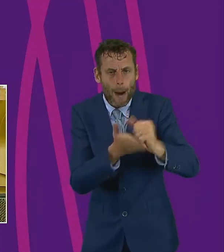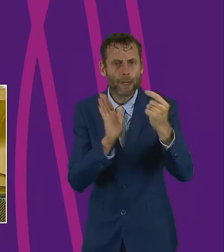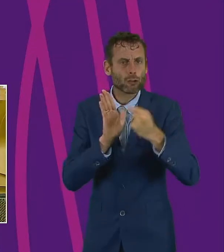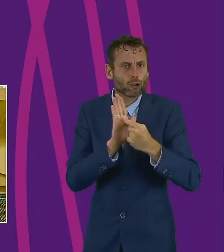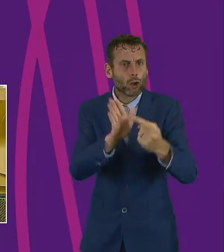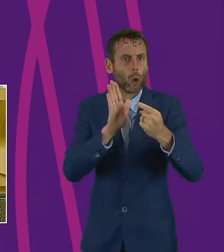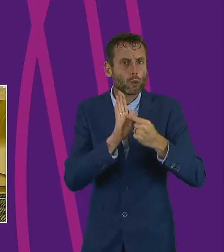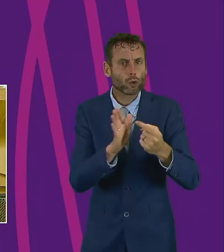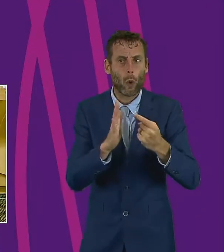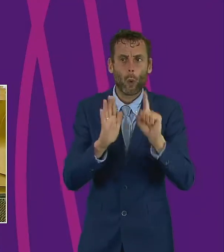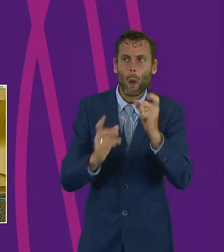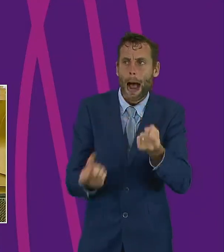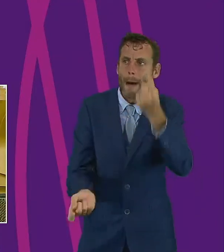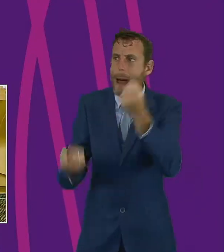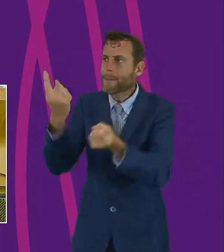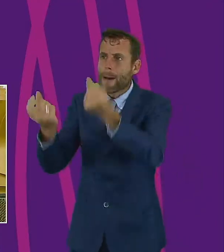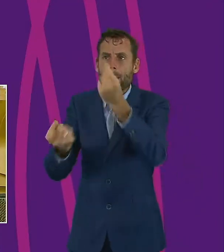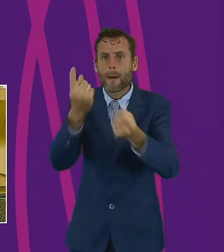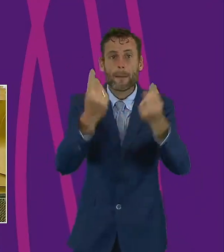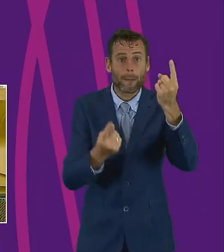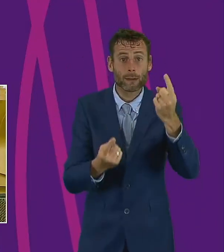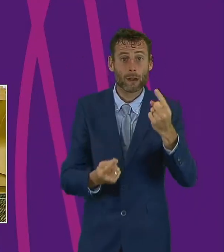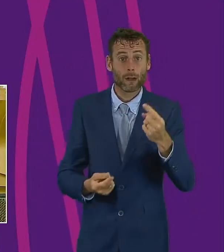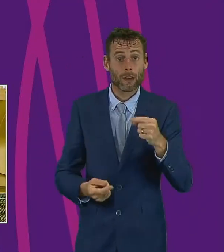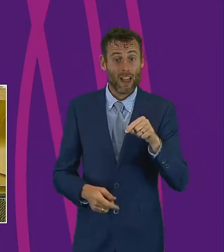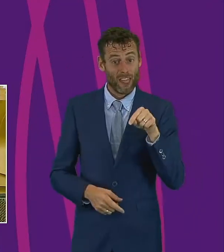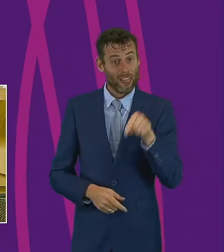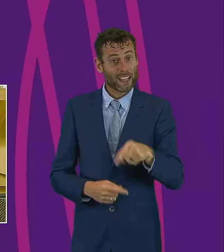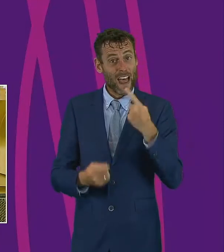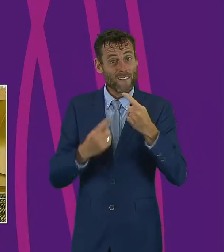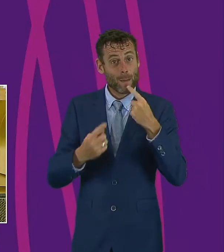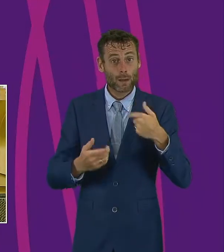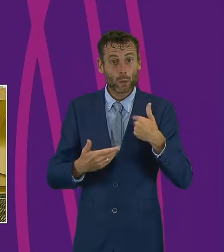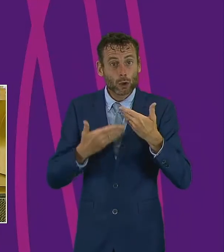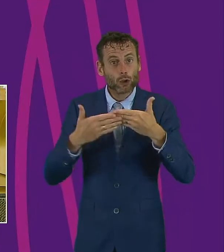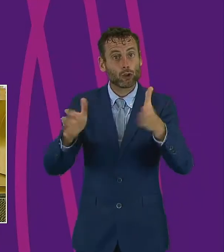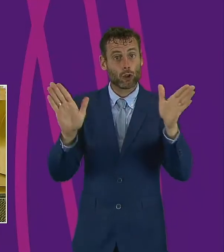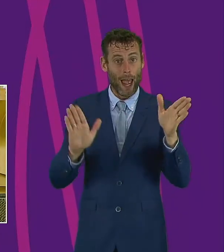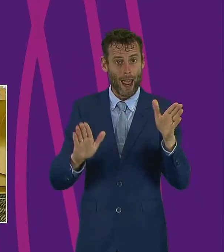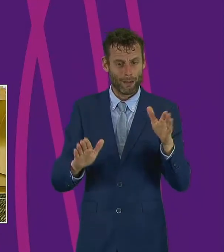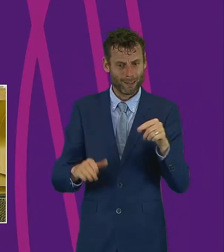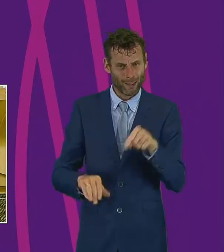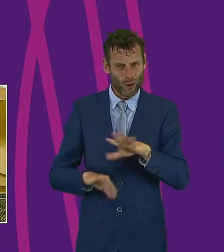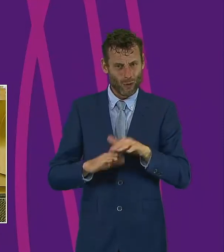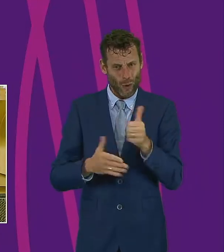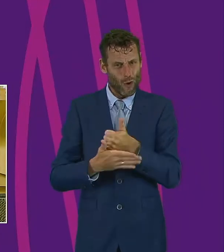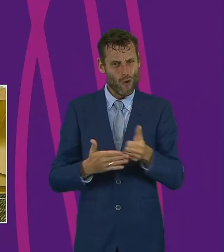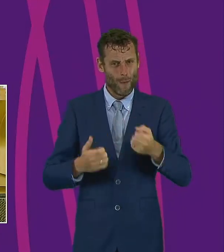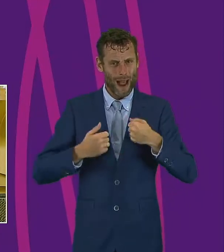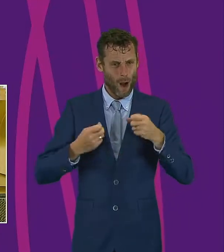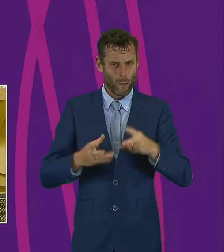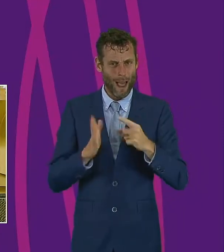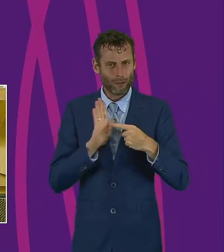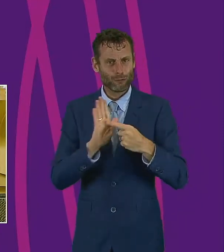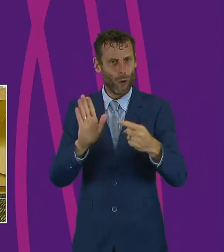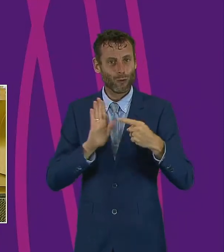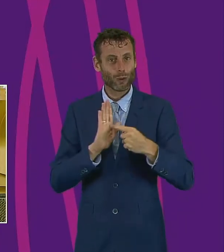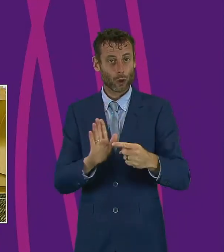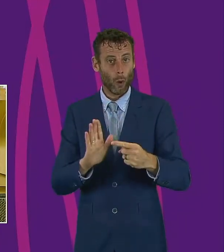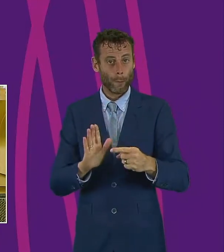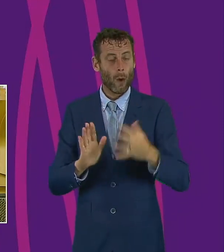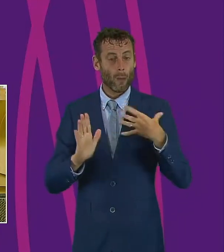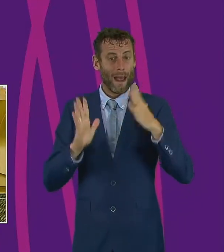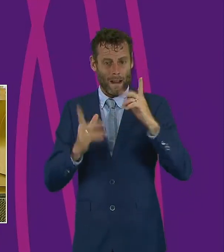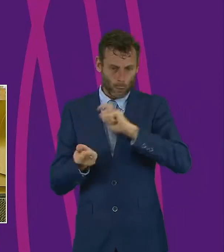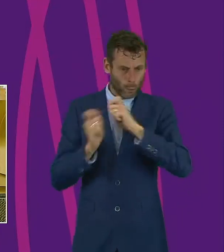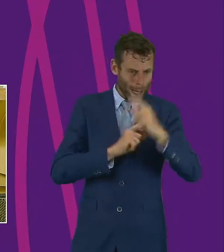that we normally don't have to do. We have to make sure that data is robust, while, of course, we are continuing on a daily basis to take the